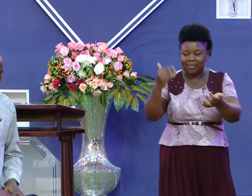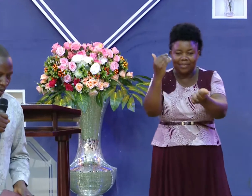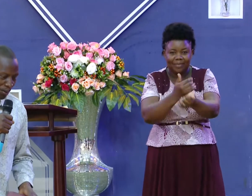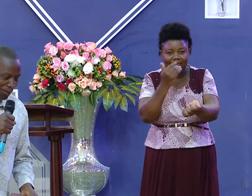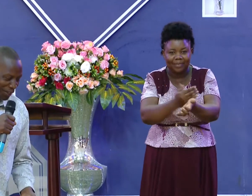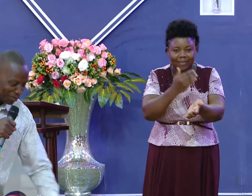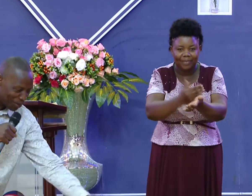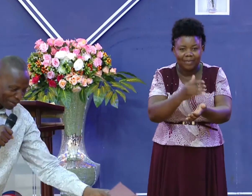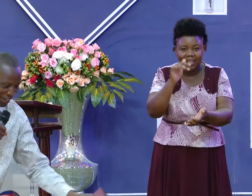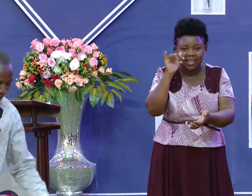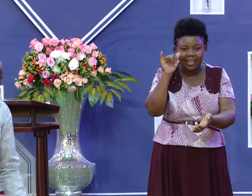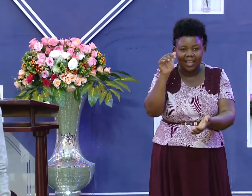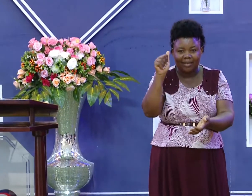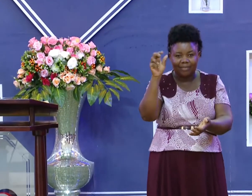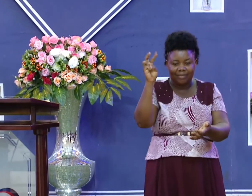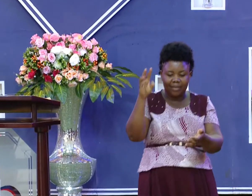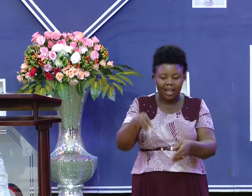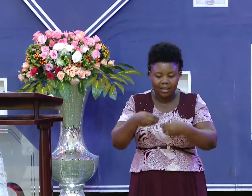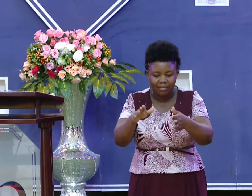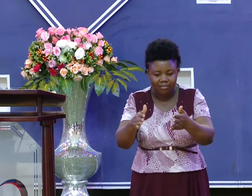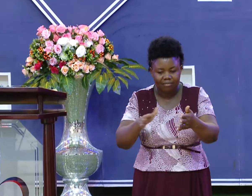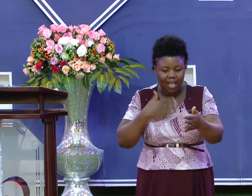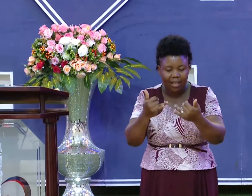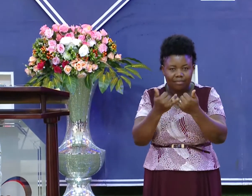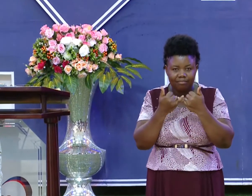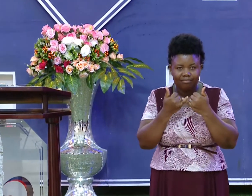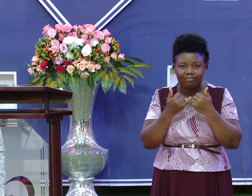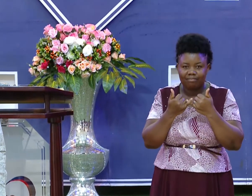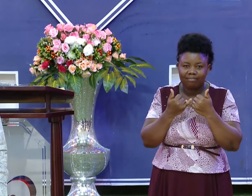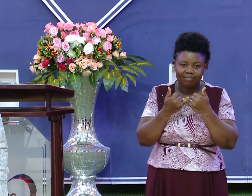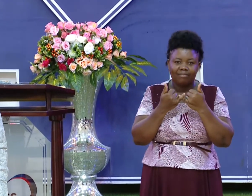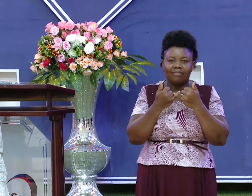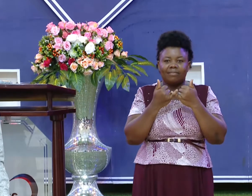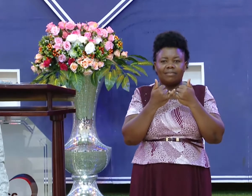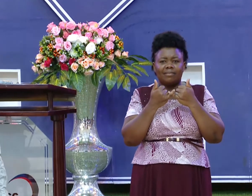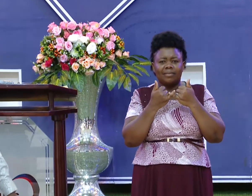my sawayam. I gave it to my wife.